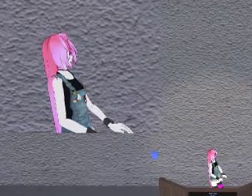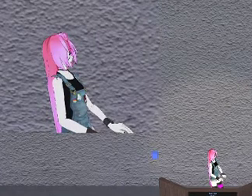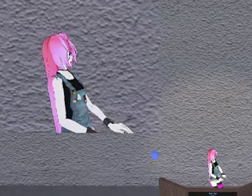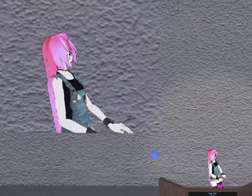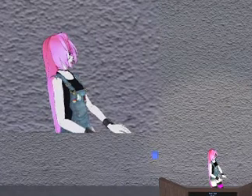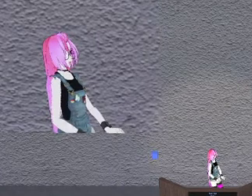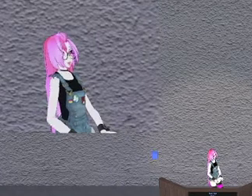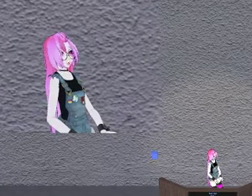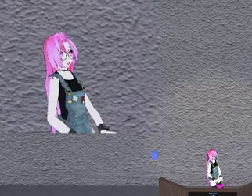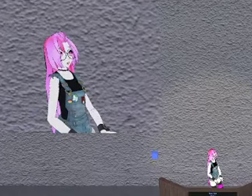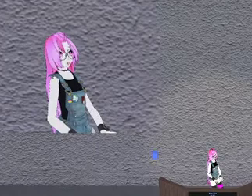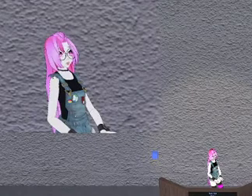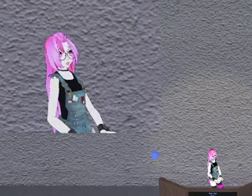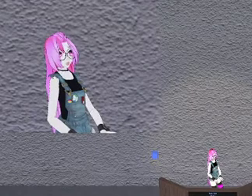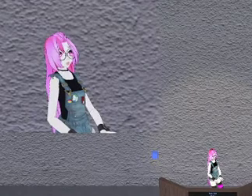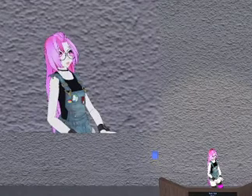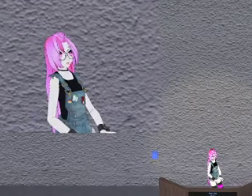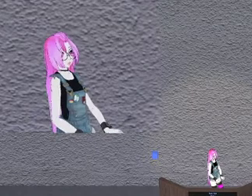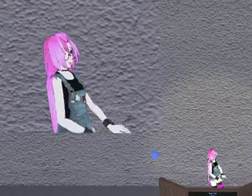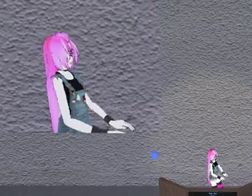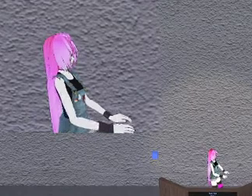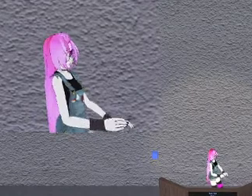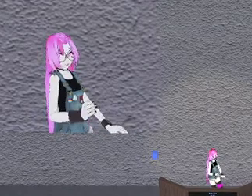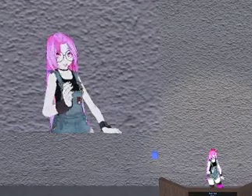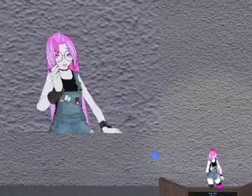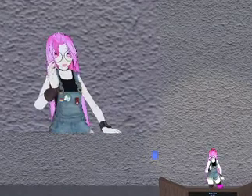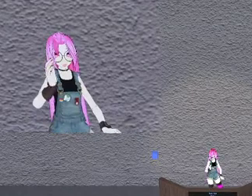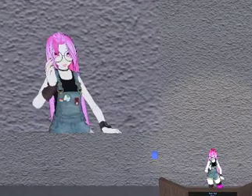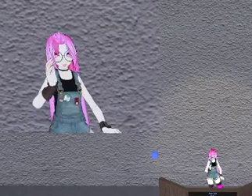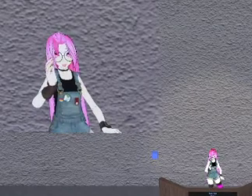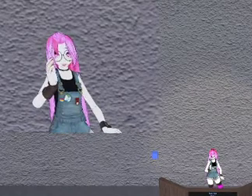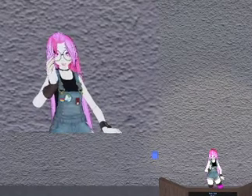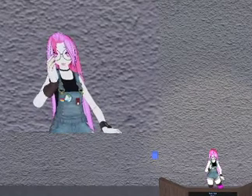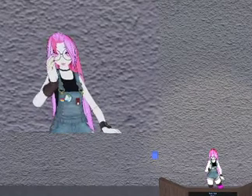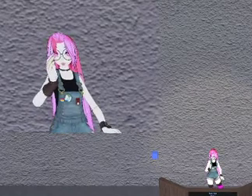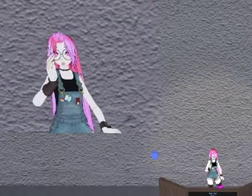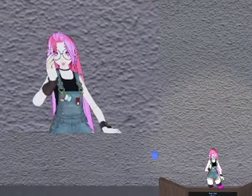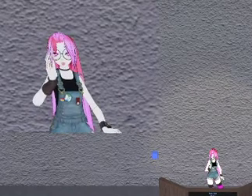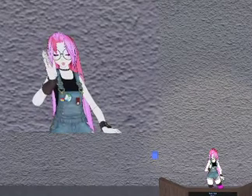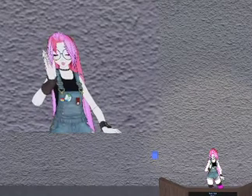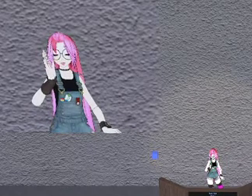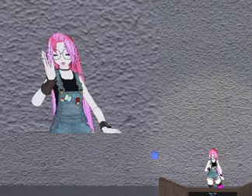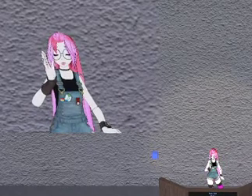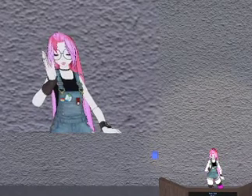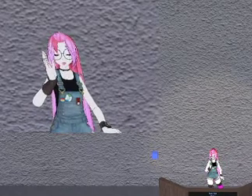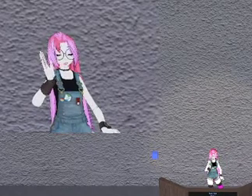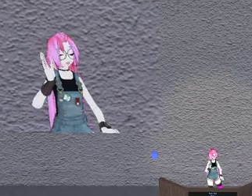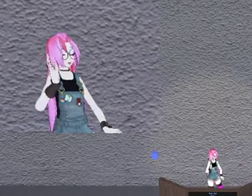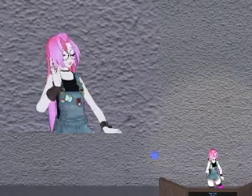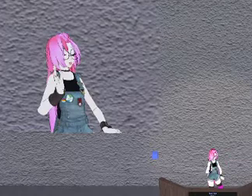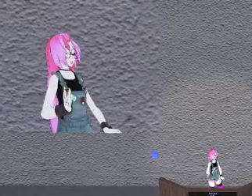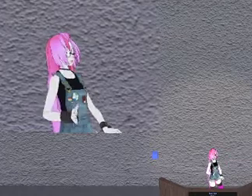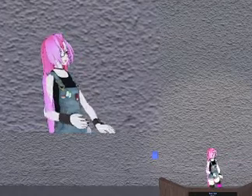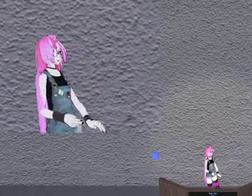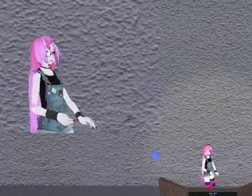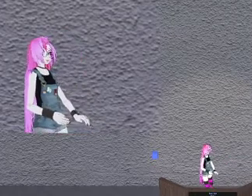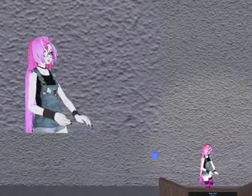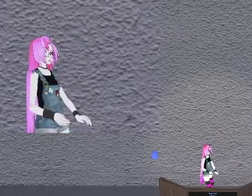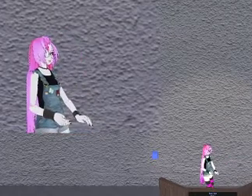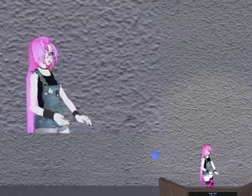but Oh, they can I hear get they it can still now. hear you They can't do in there. this. They can only do this. Okay.